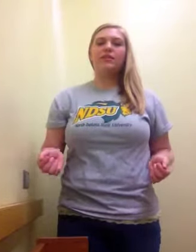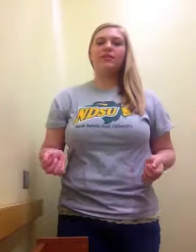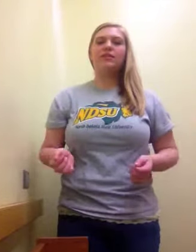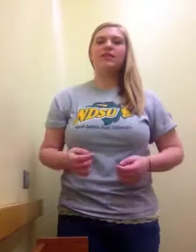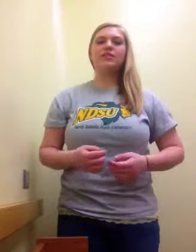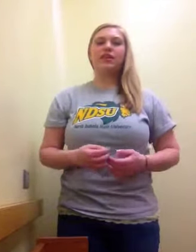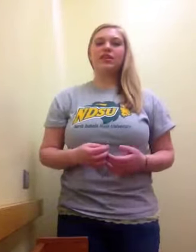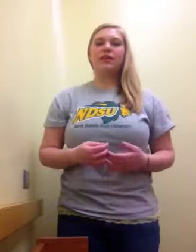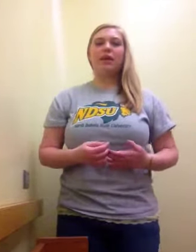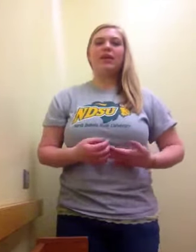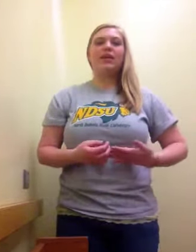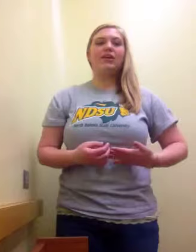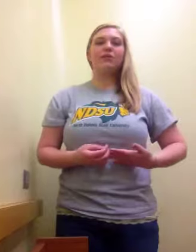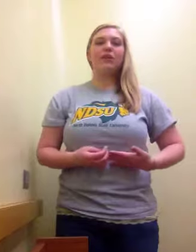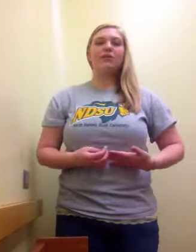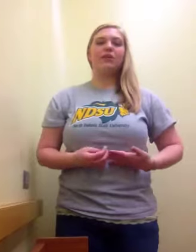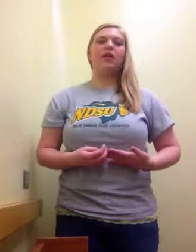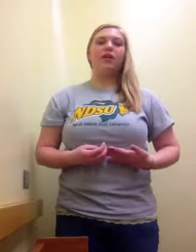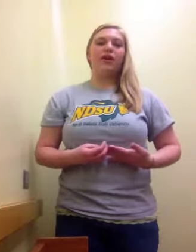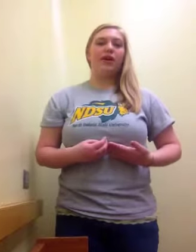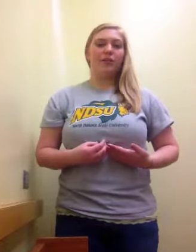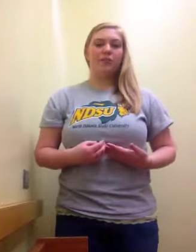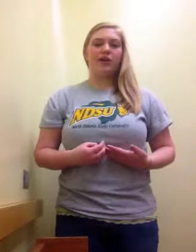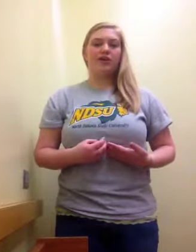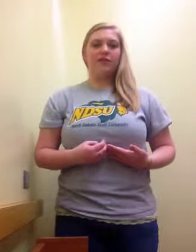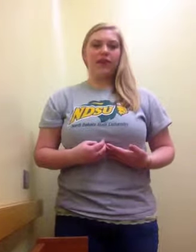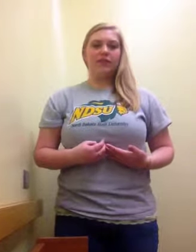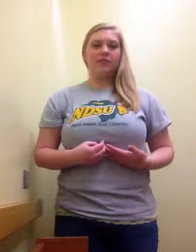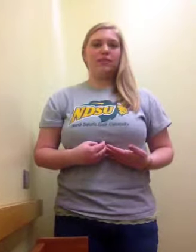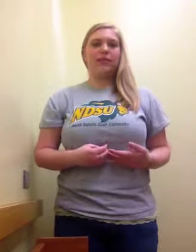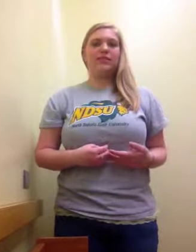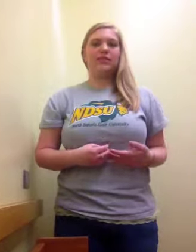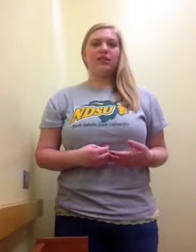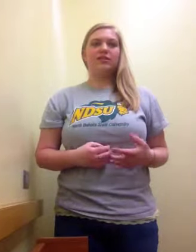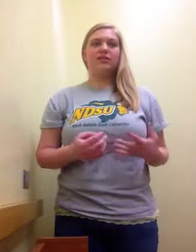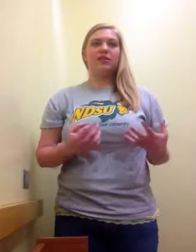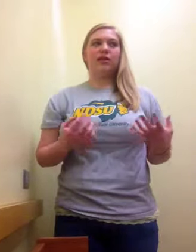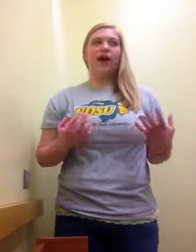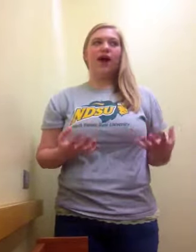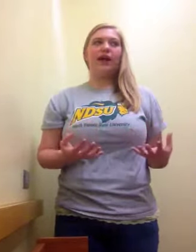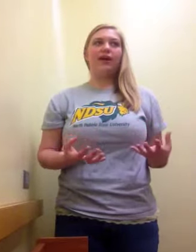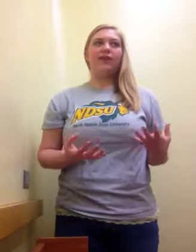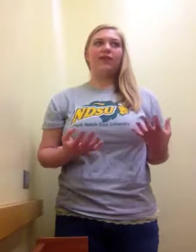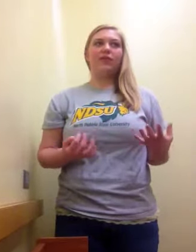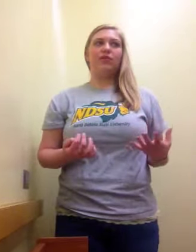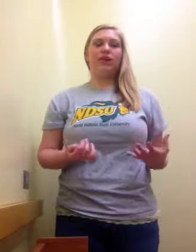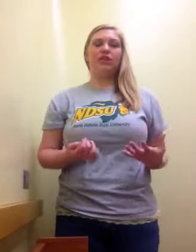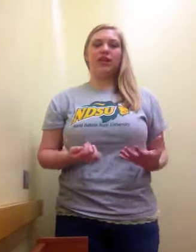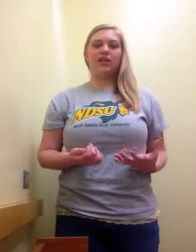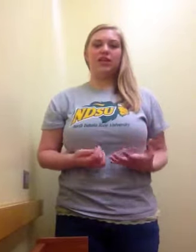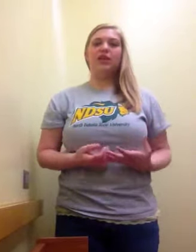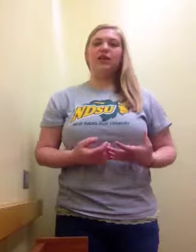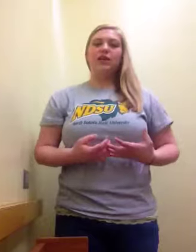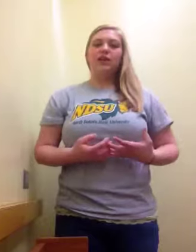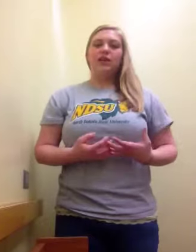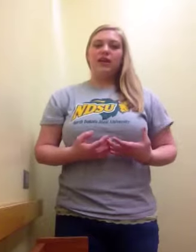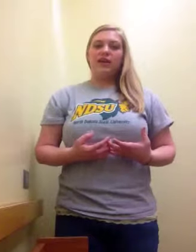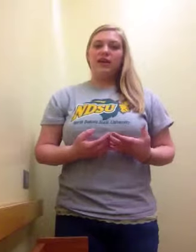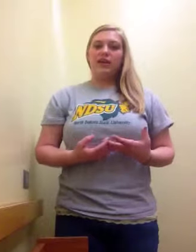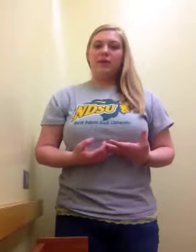is a situation that many hearing people are unprepared to face, being as there is a high level of uneducation in the hearing people